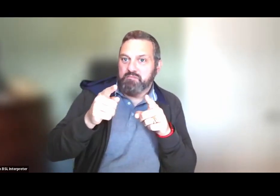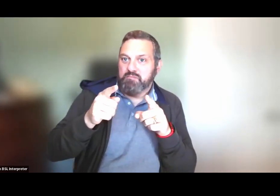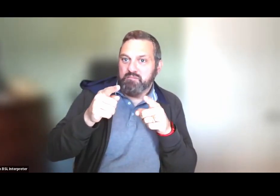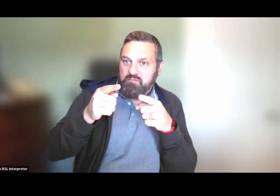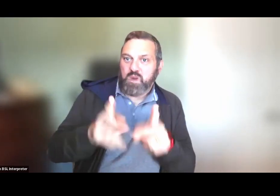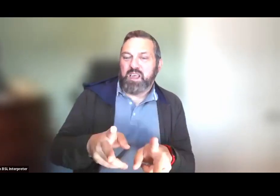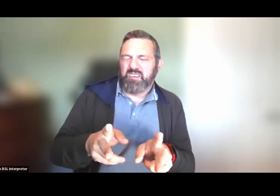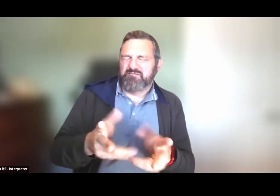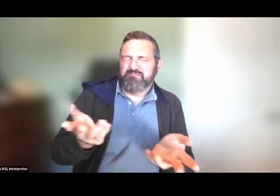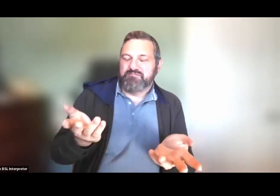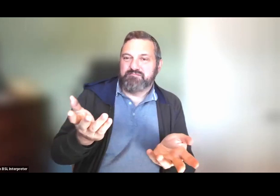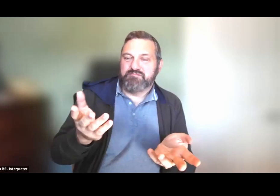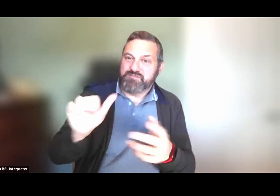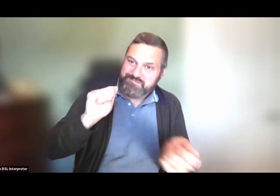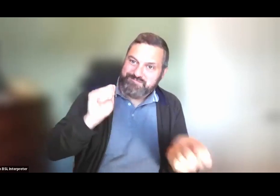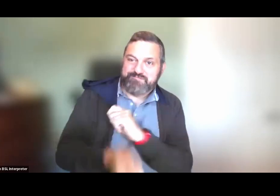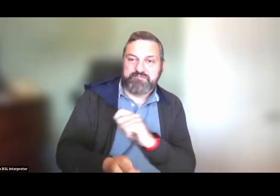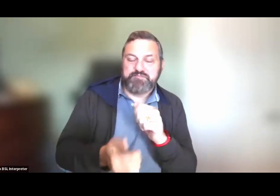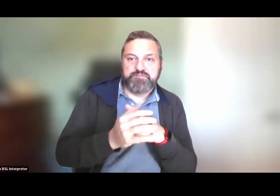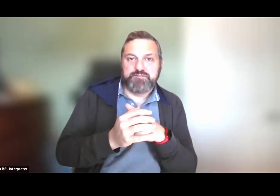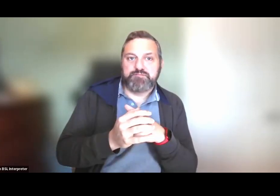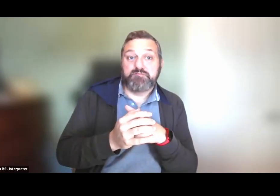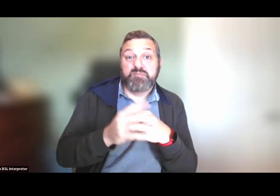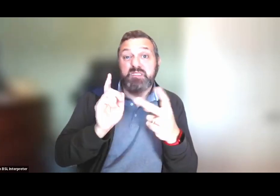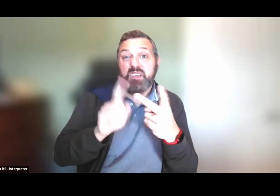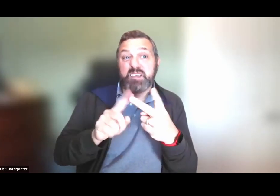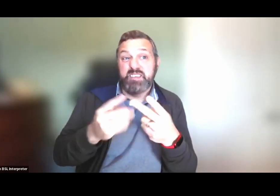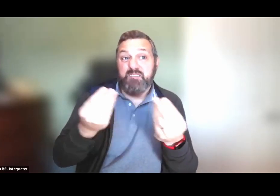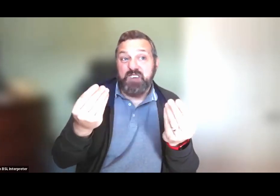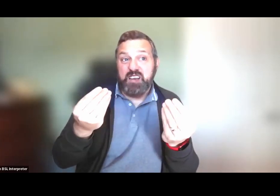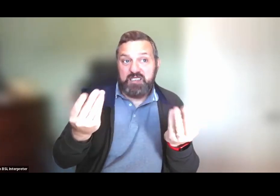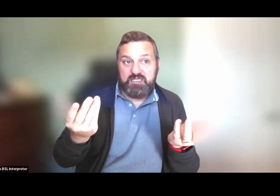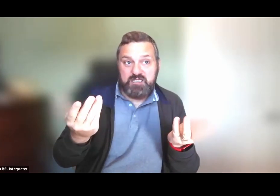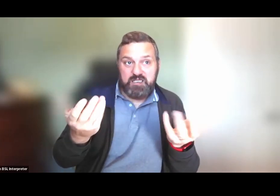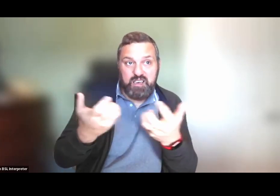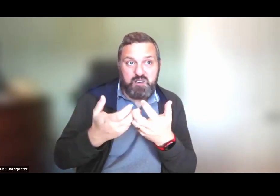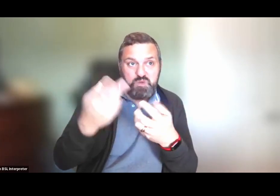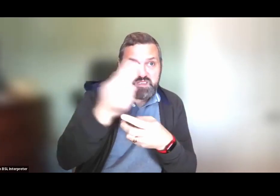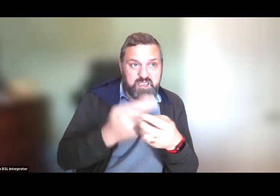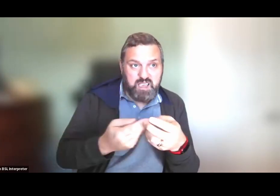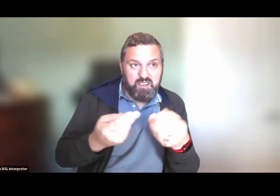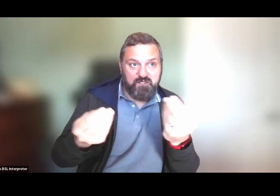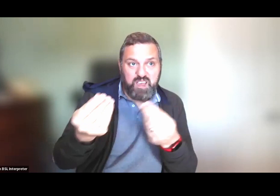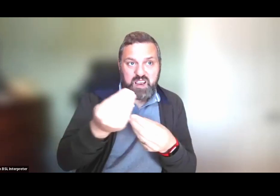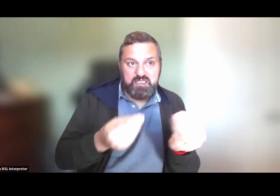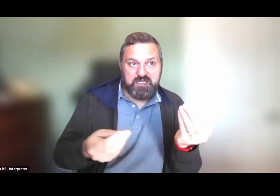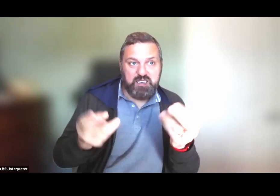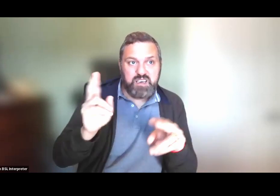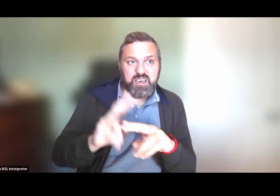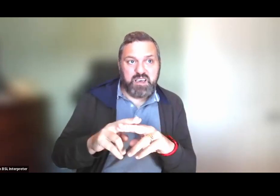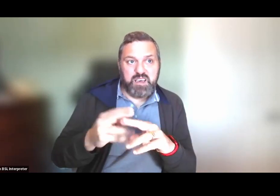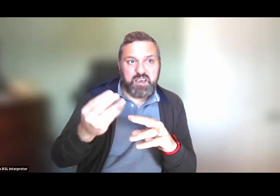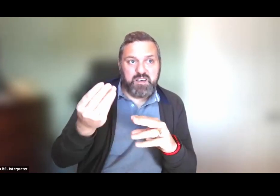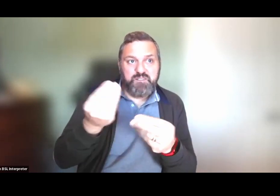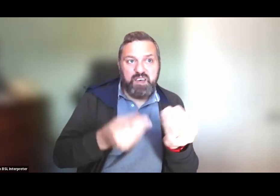A second one would be finance, the design of finance. So as I said, you know, what would it mean if finance was actually in service